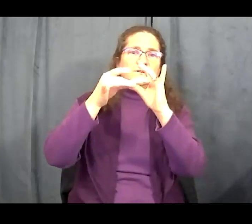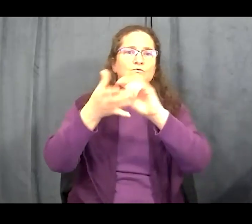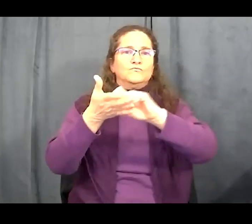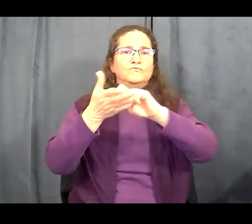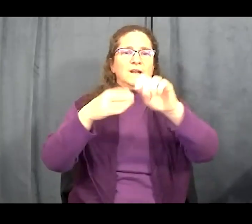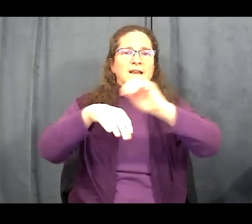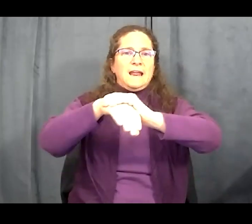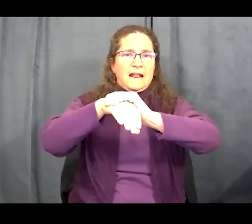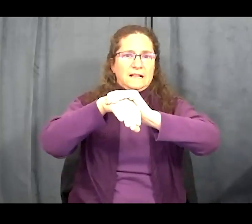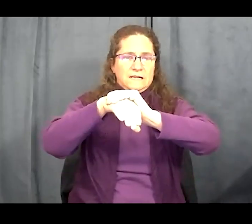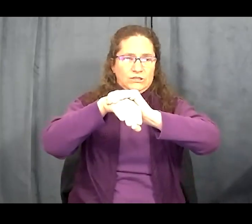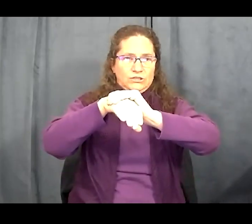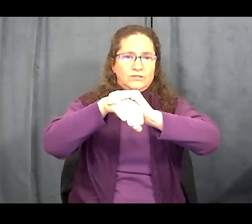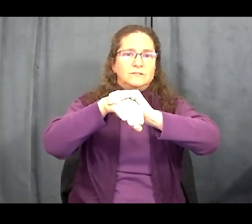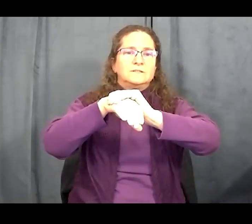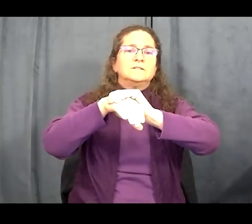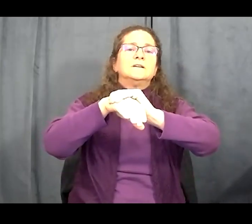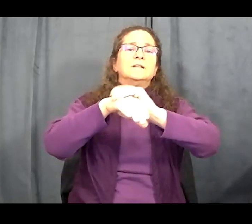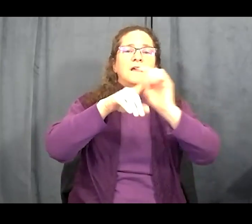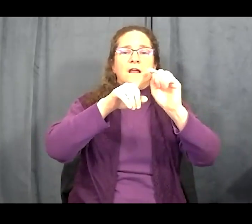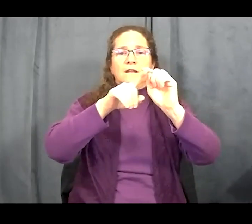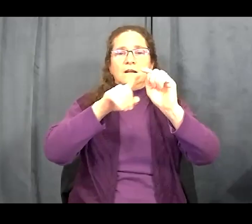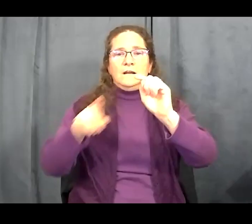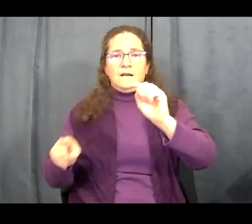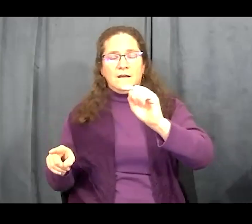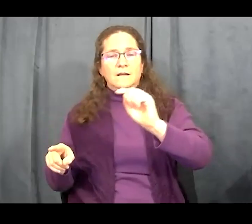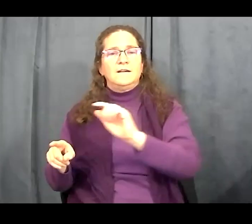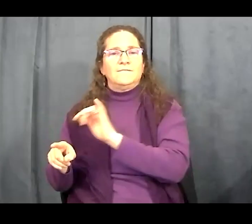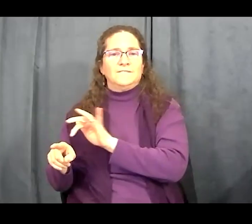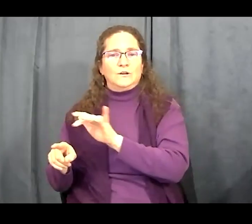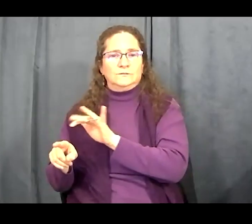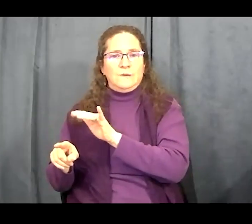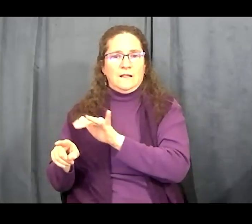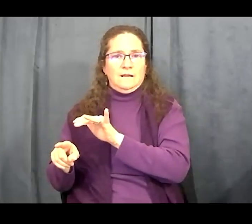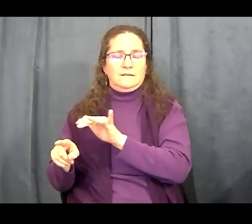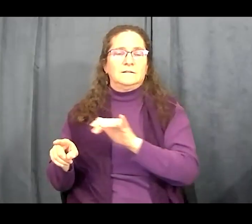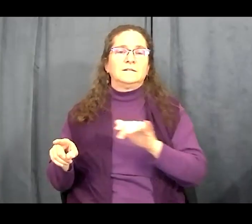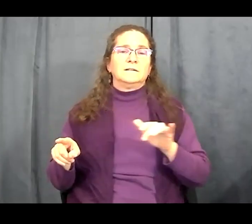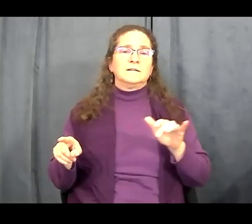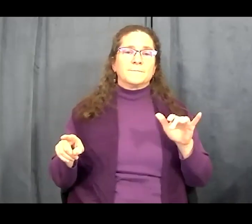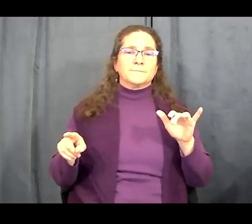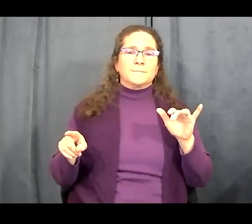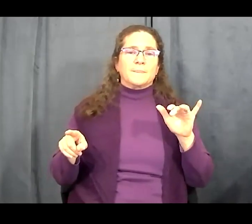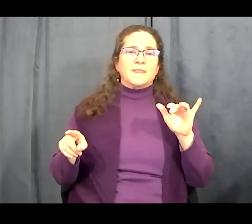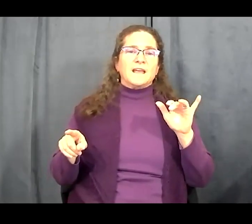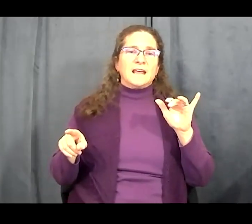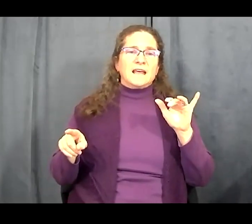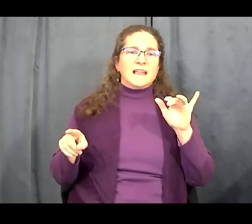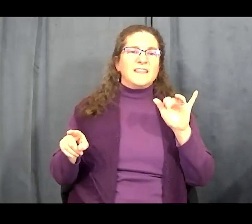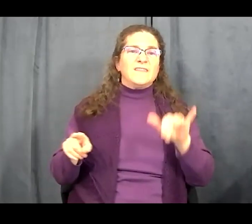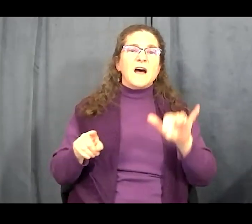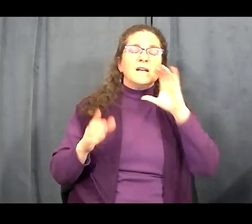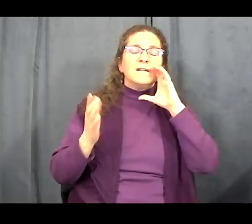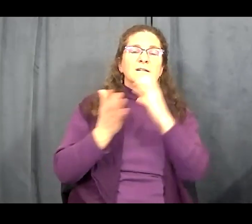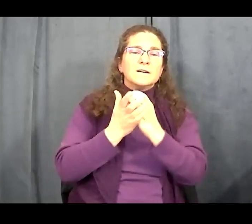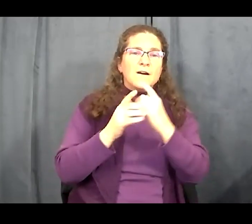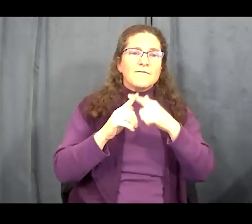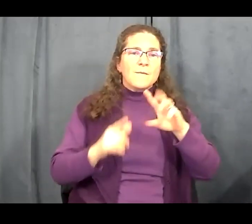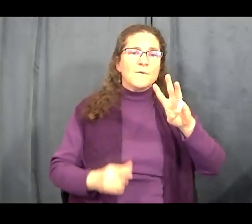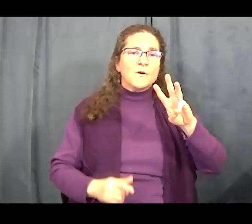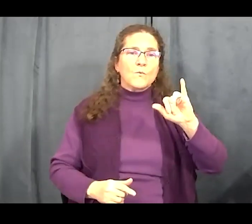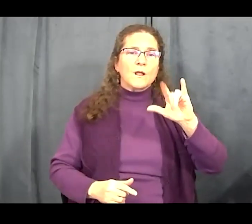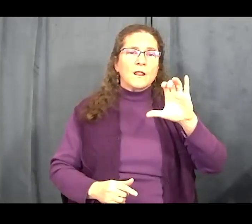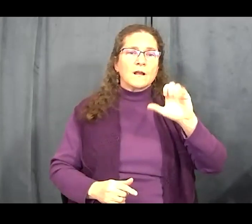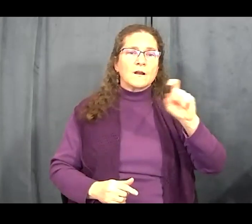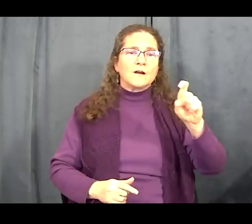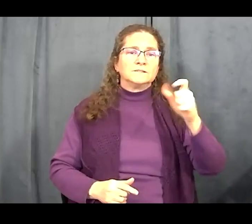got it connected back to written English, and then to the fingerspell in the manual alphabet. And this is a figure based on Wilcox 1992. If